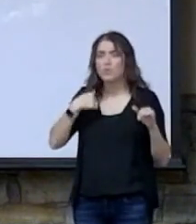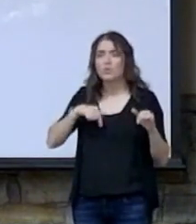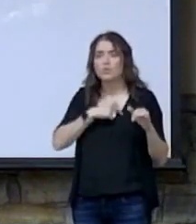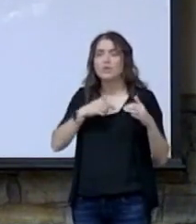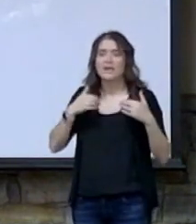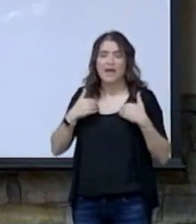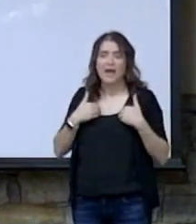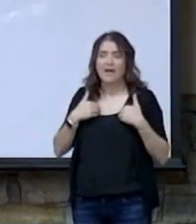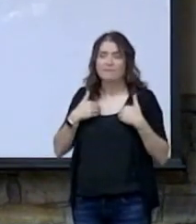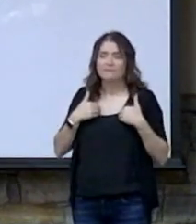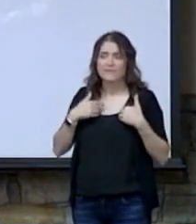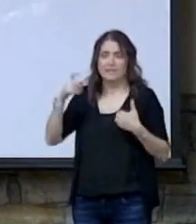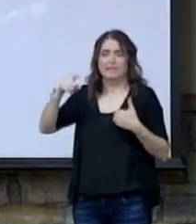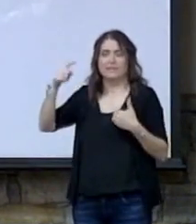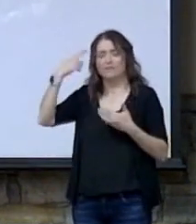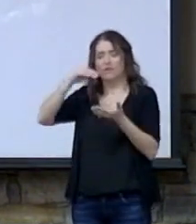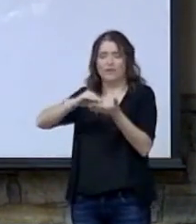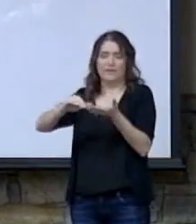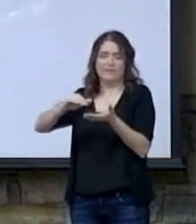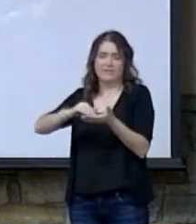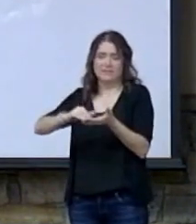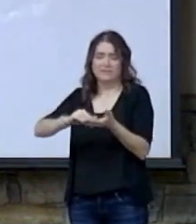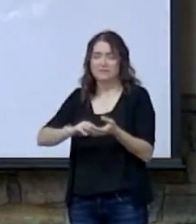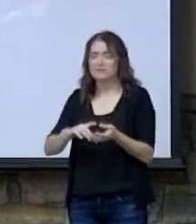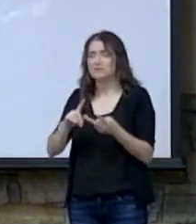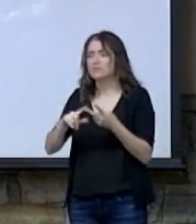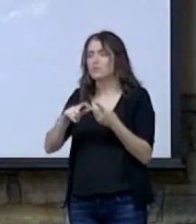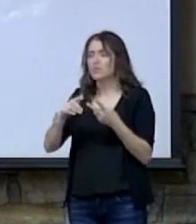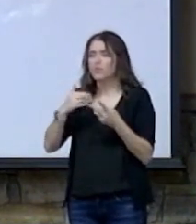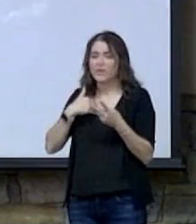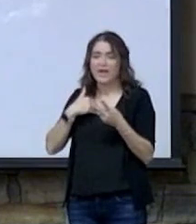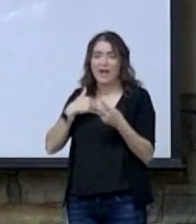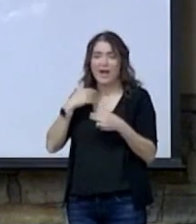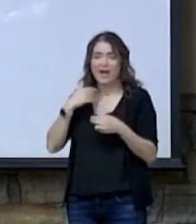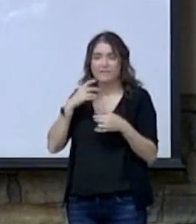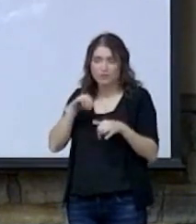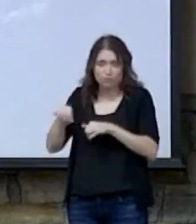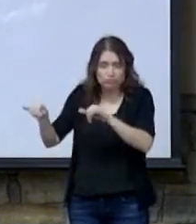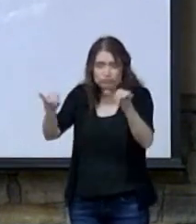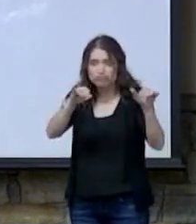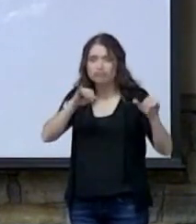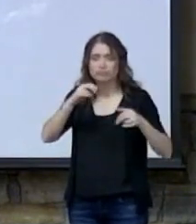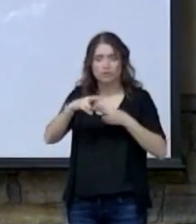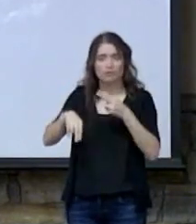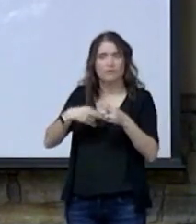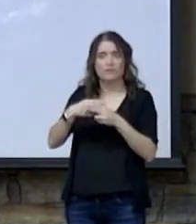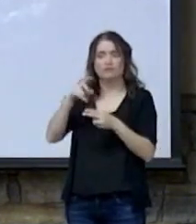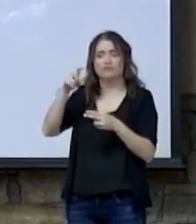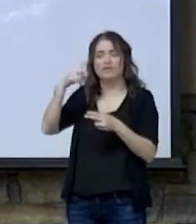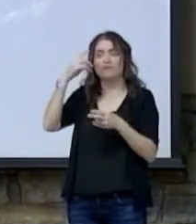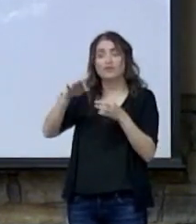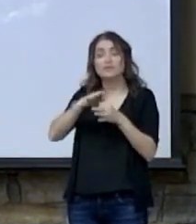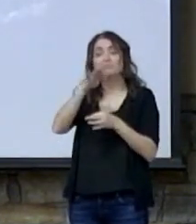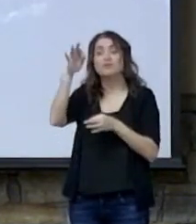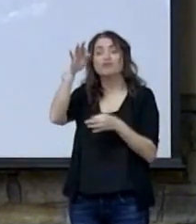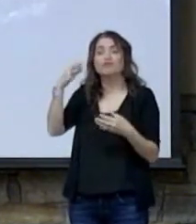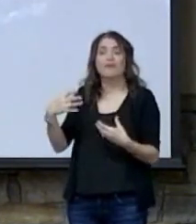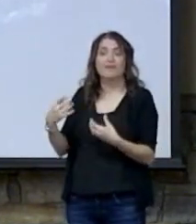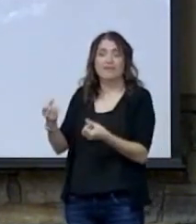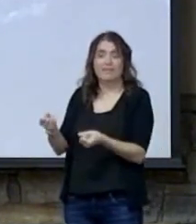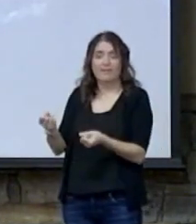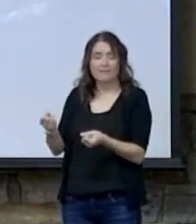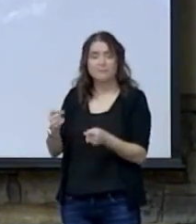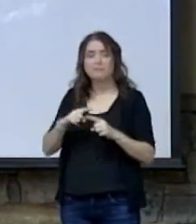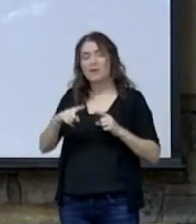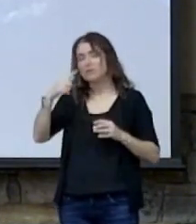for forgiveness. We have a universal need for spiritual healing. But you really think about